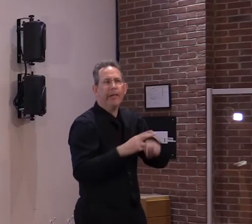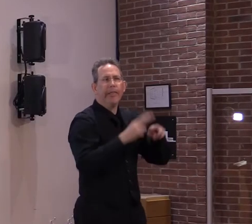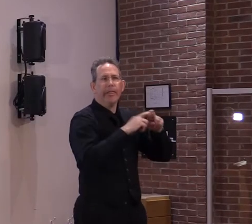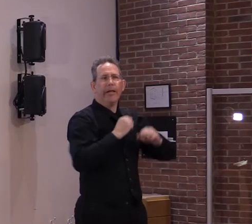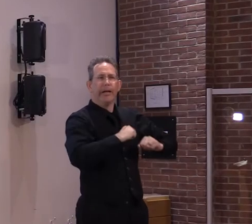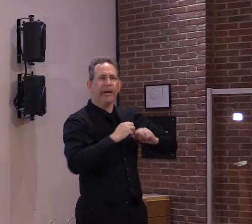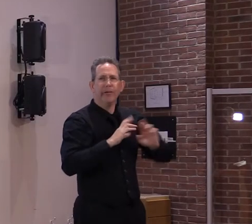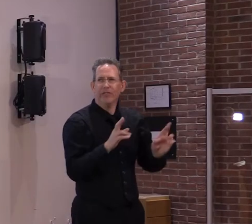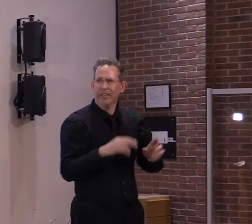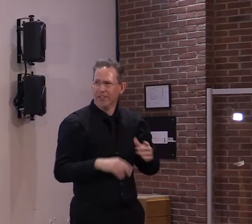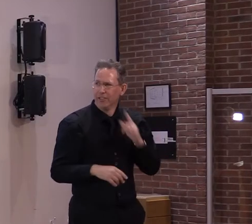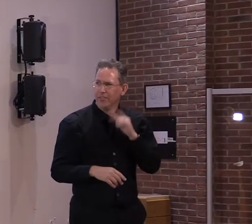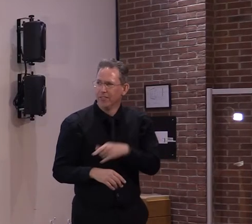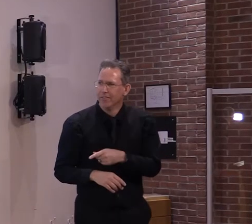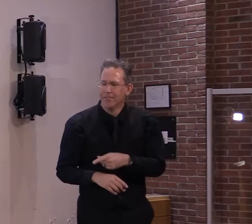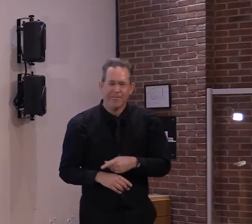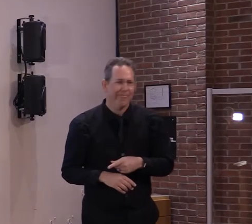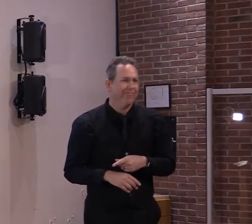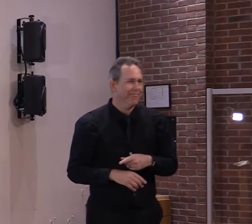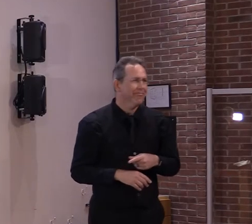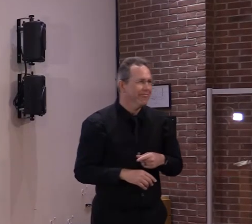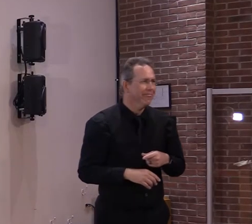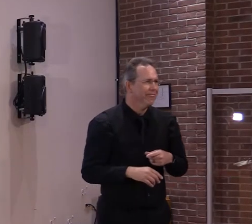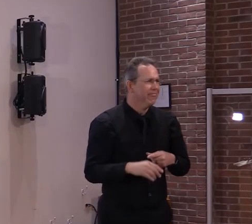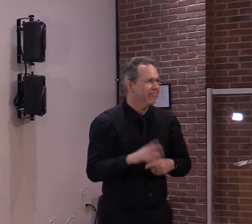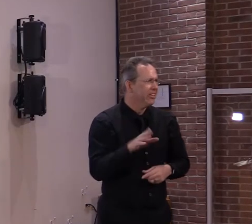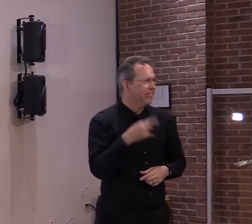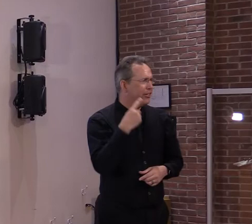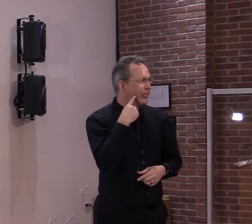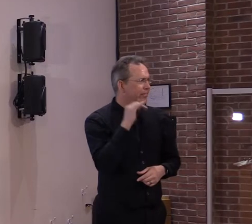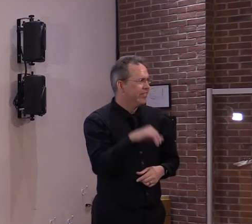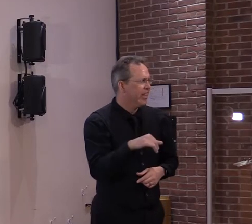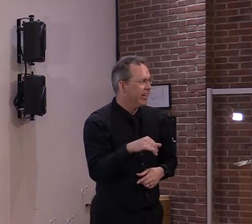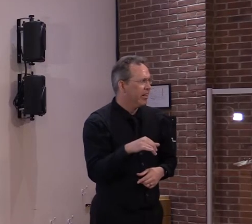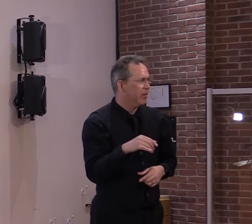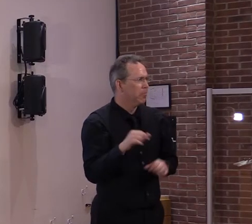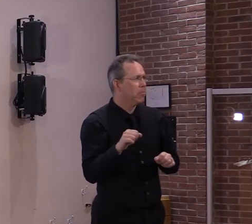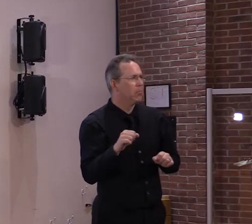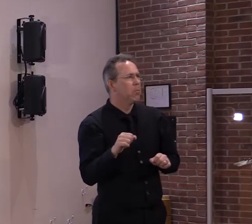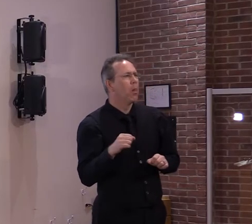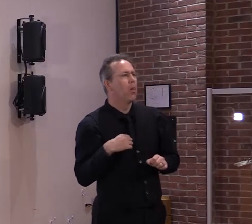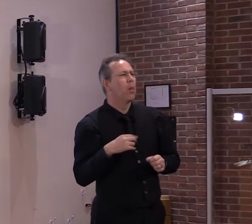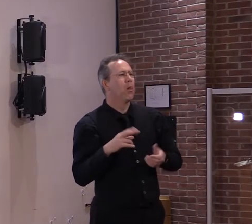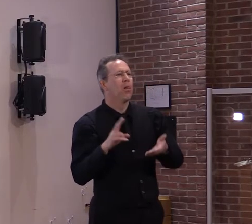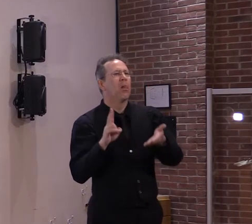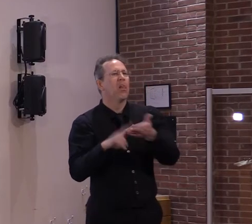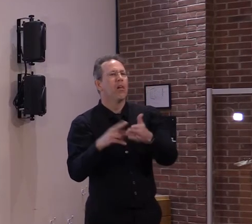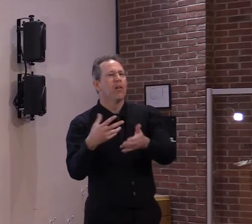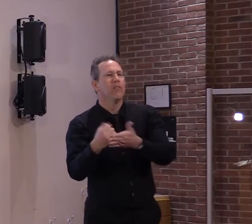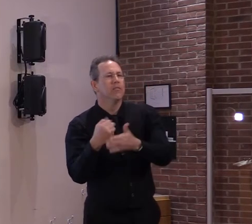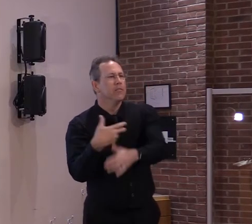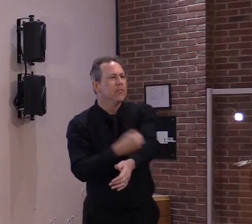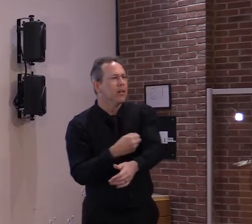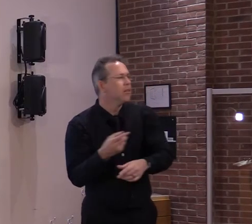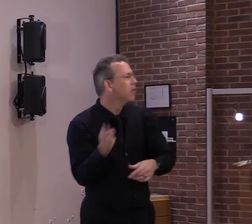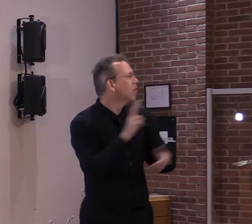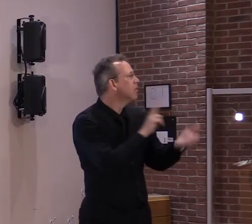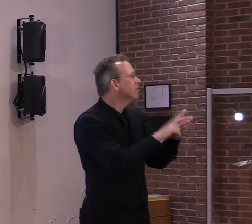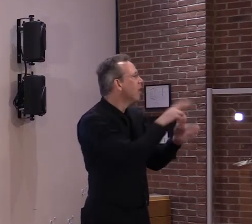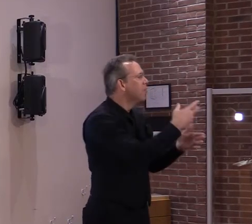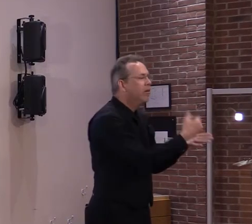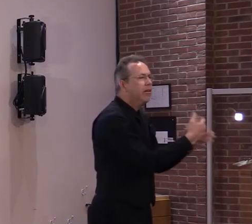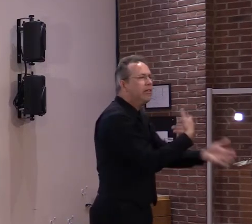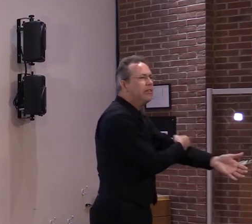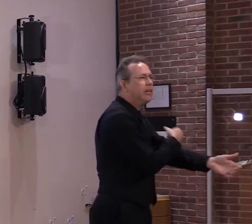because we have a documentation of you getting a vaccine, which you will have as well on the